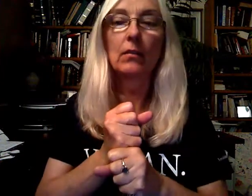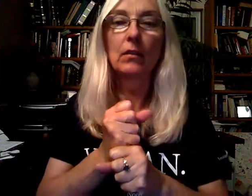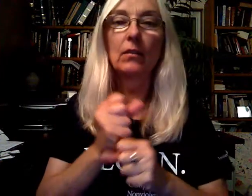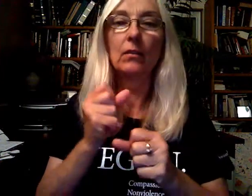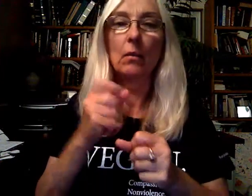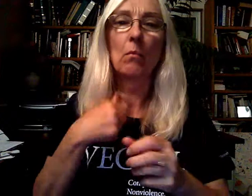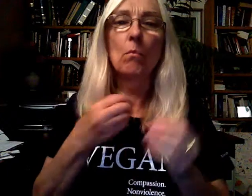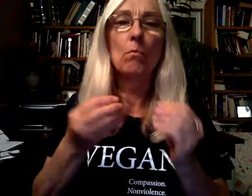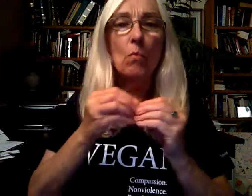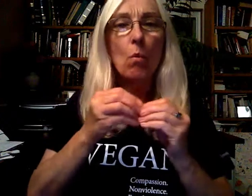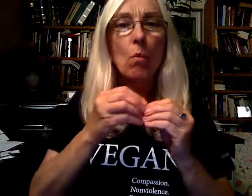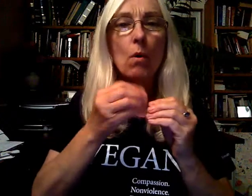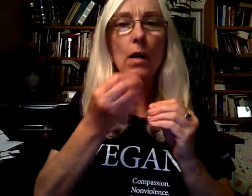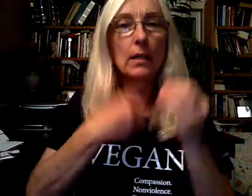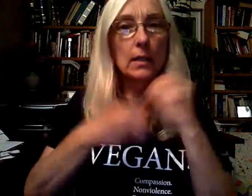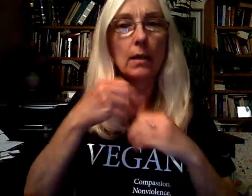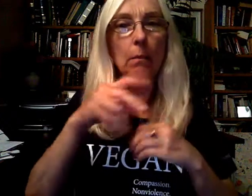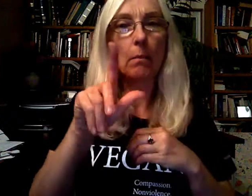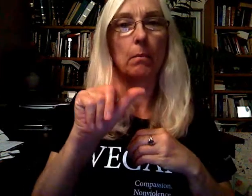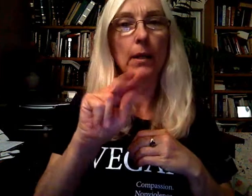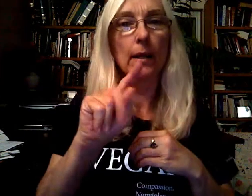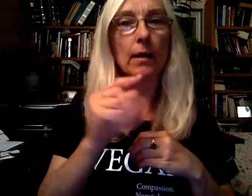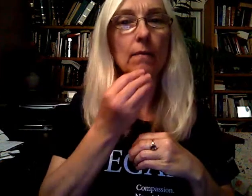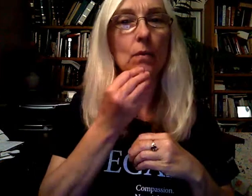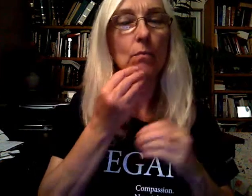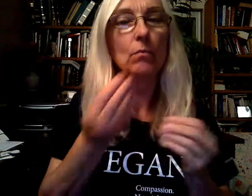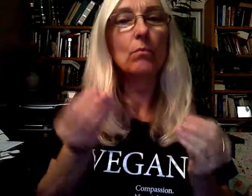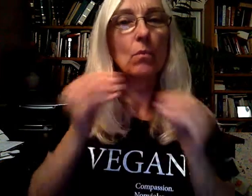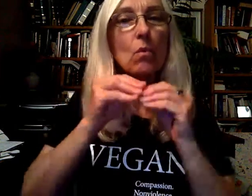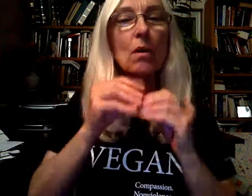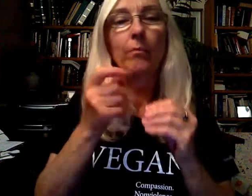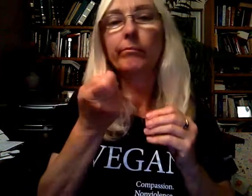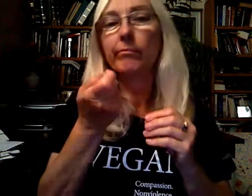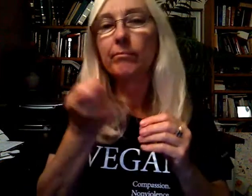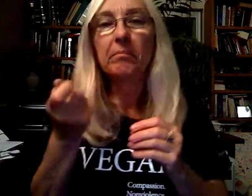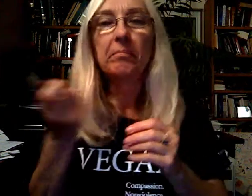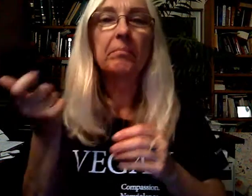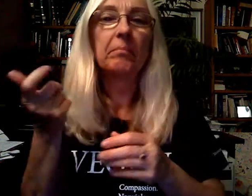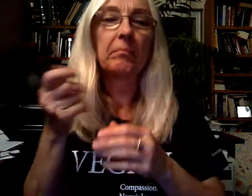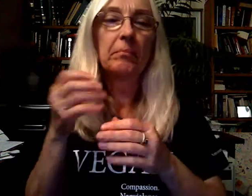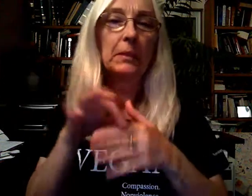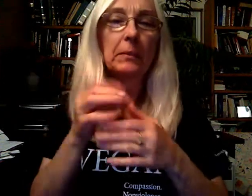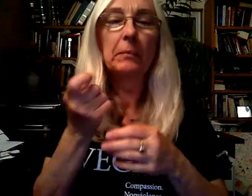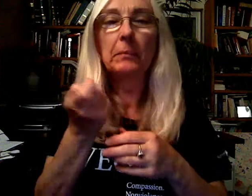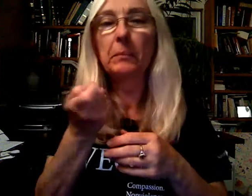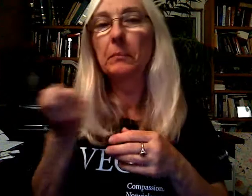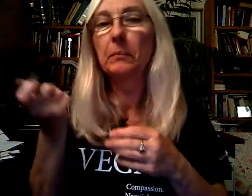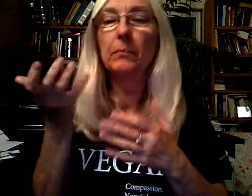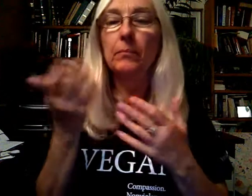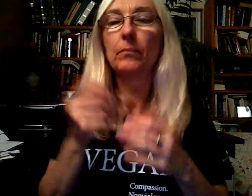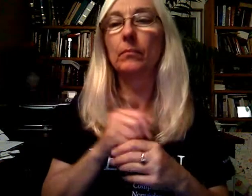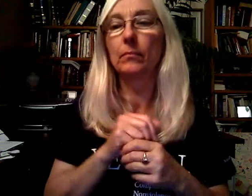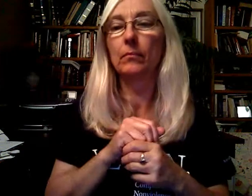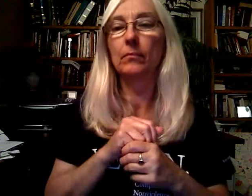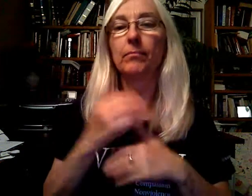for everyone. It's for value seekers. For spicy Italian lovers. For veggie eaters. For meatball dreamers. For everyone who wants more of what